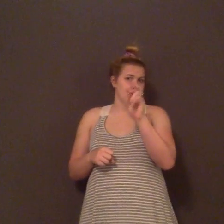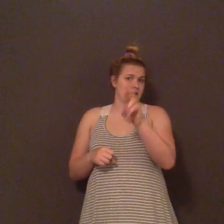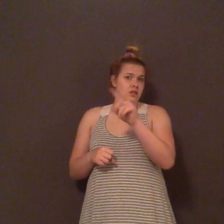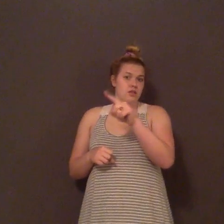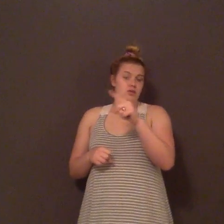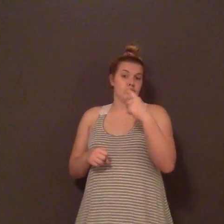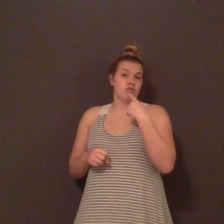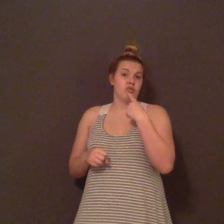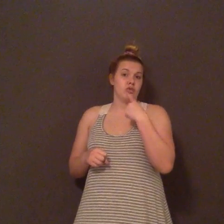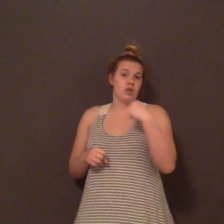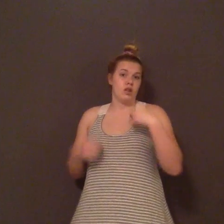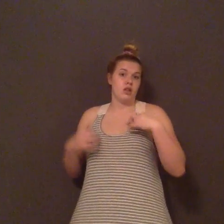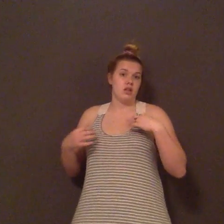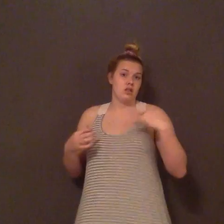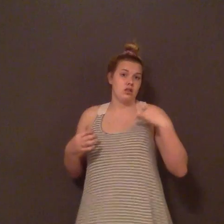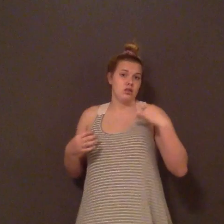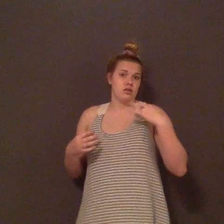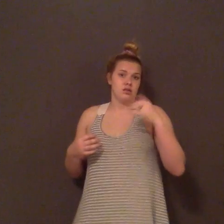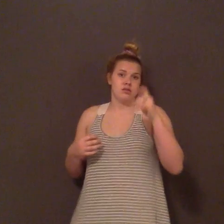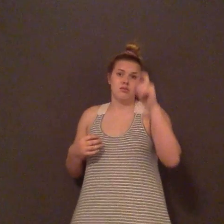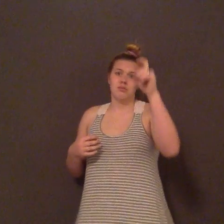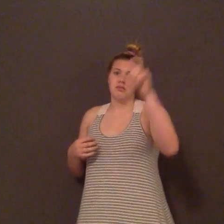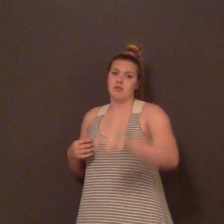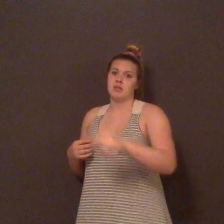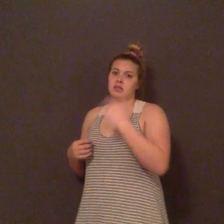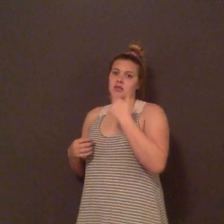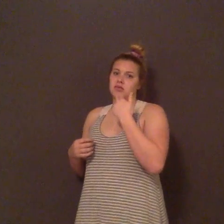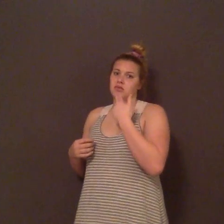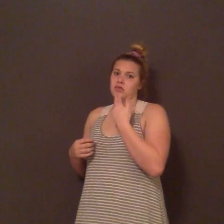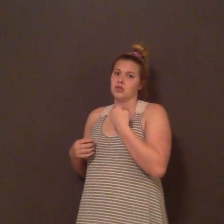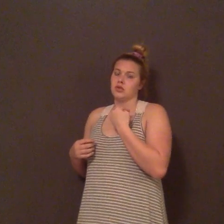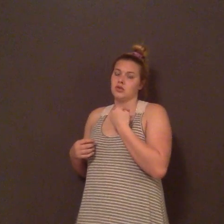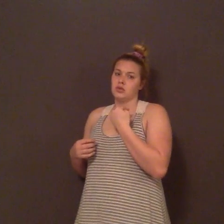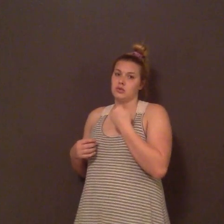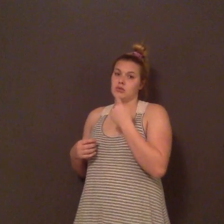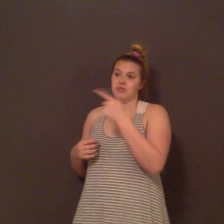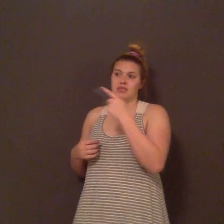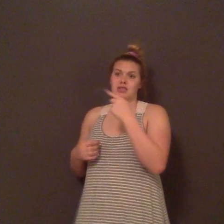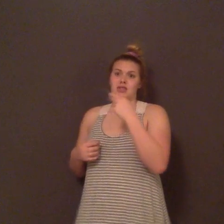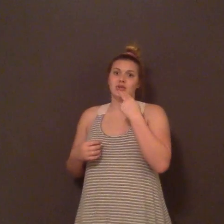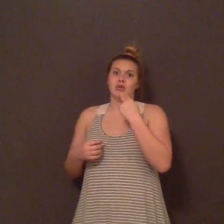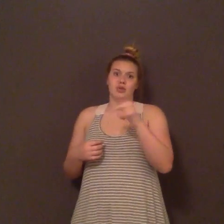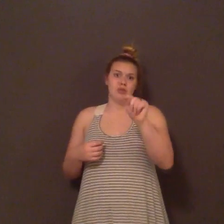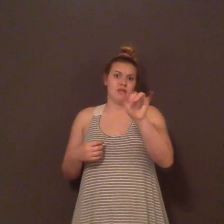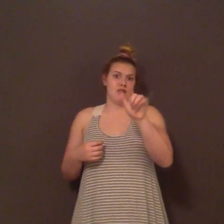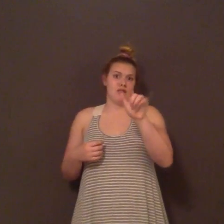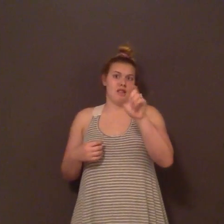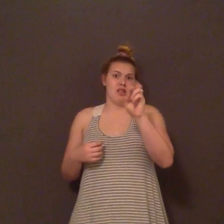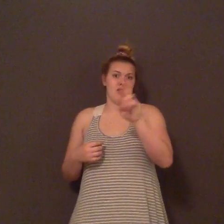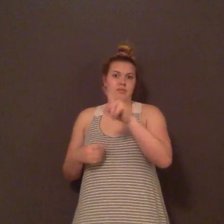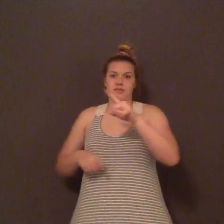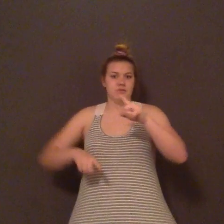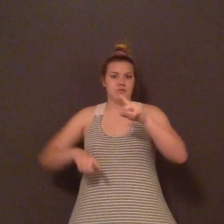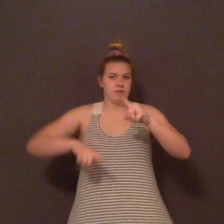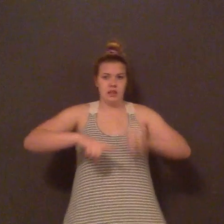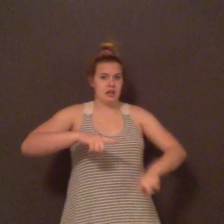But I can't. You have to because he's cute. You think everybody's cute. Well, he is. Now go. I can't. Rachel, if you pull this